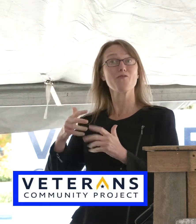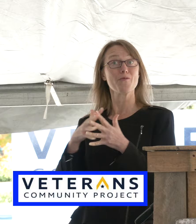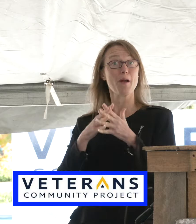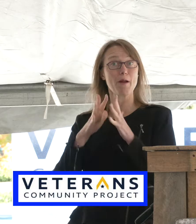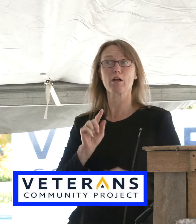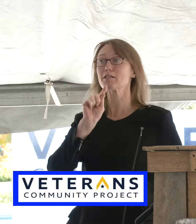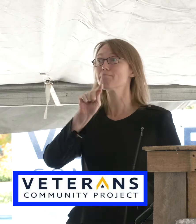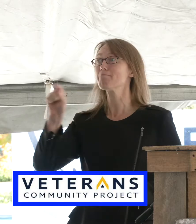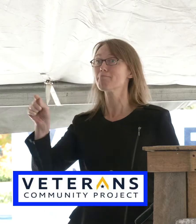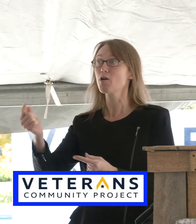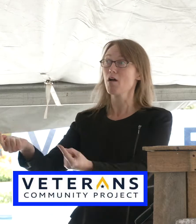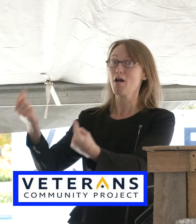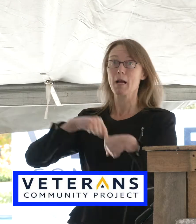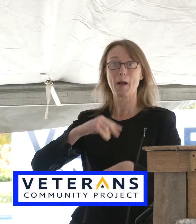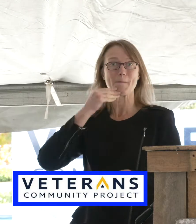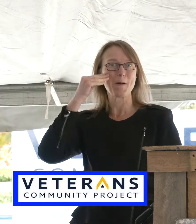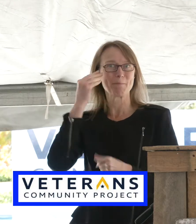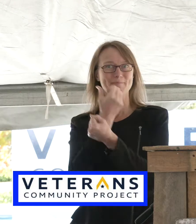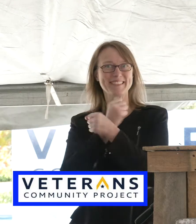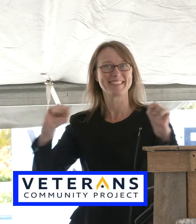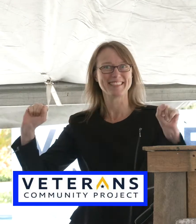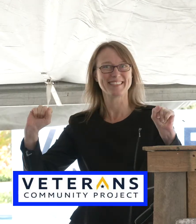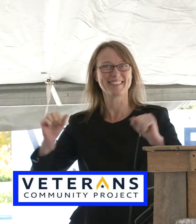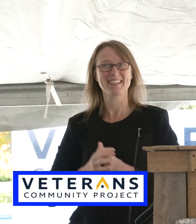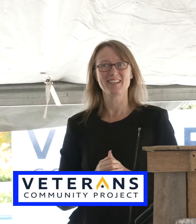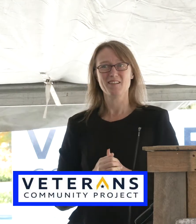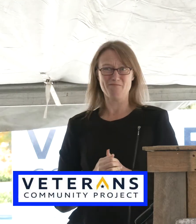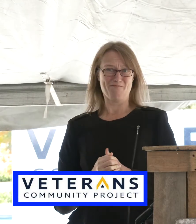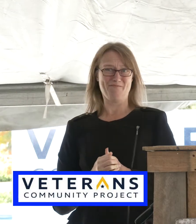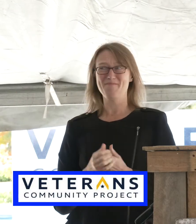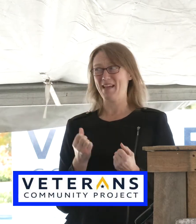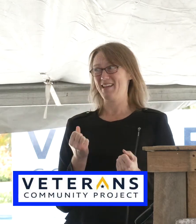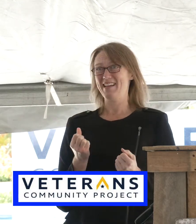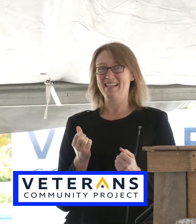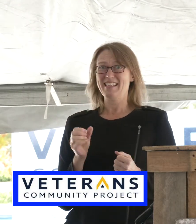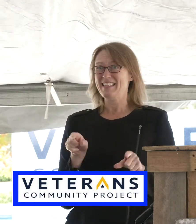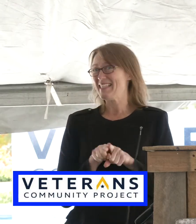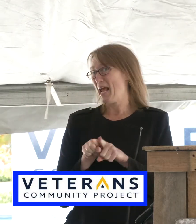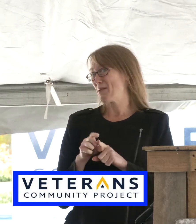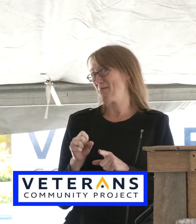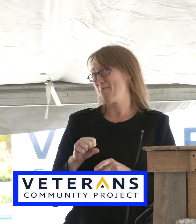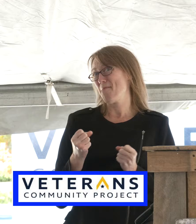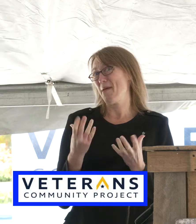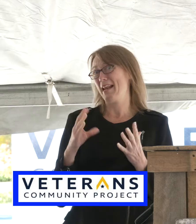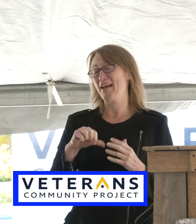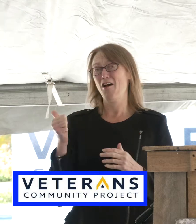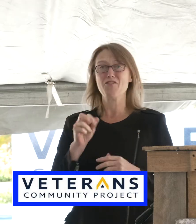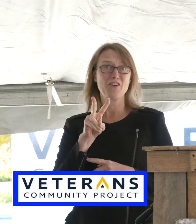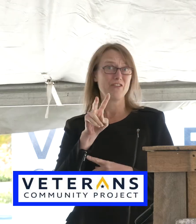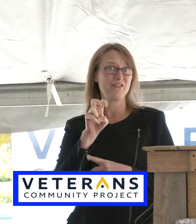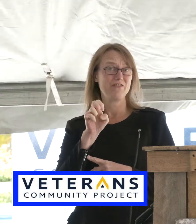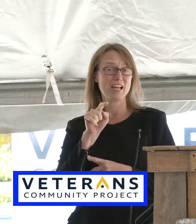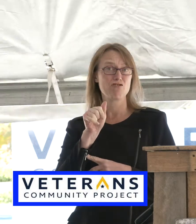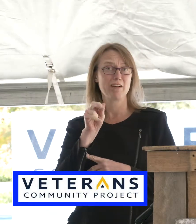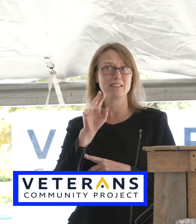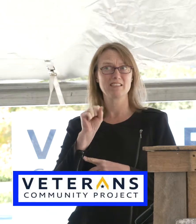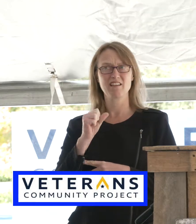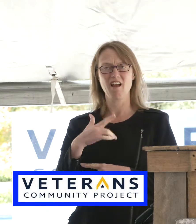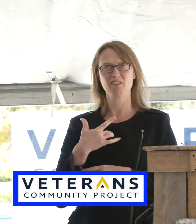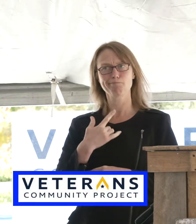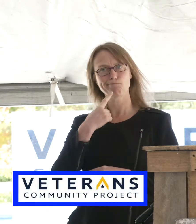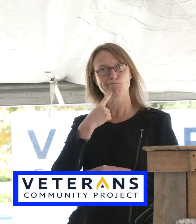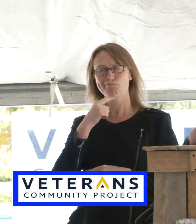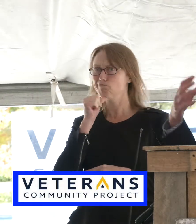of veterans, I never felt like I achieved that. And probably that was not something that even was achievable, but I went through the next decade at